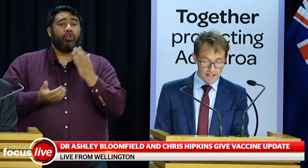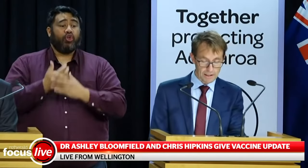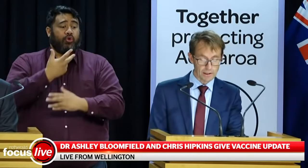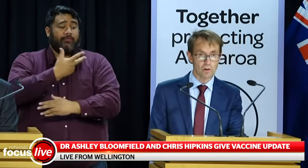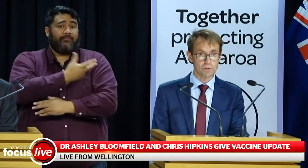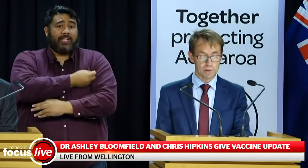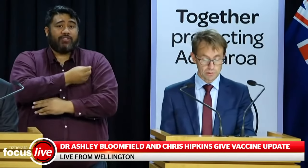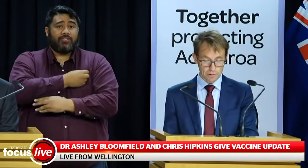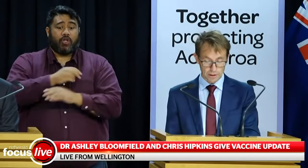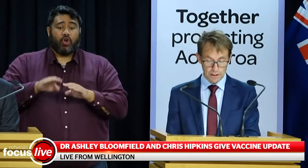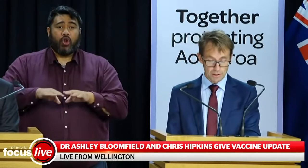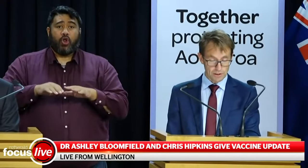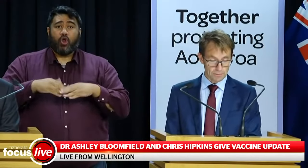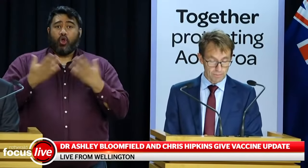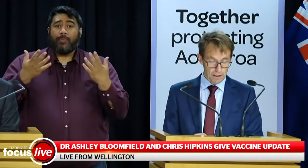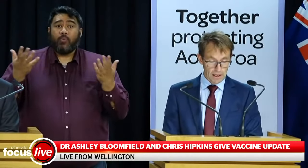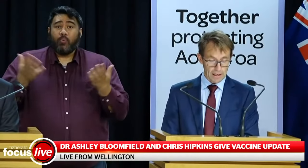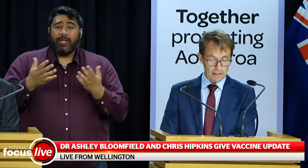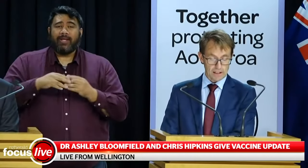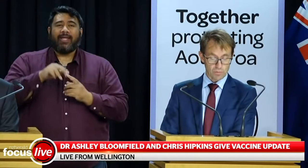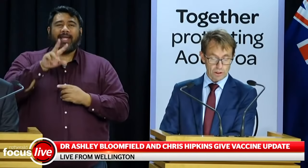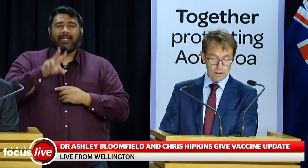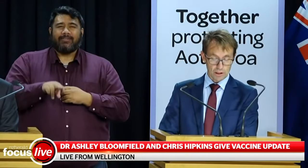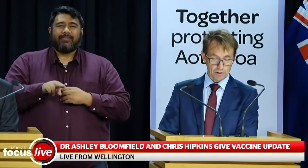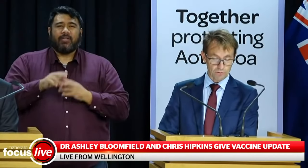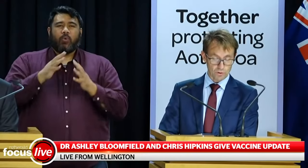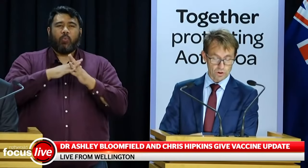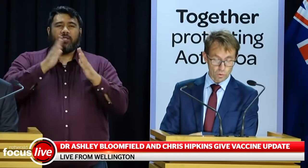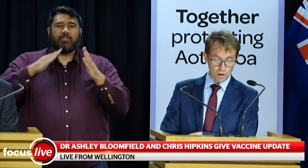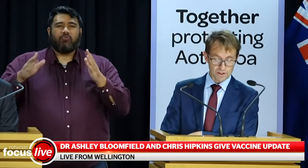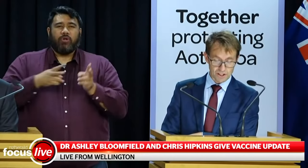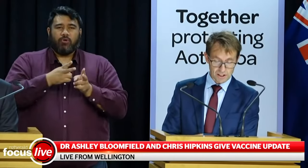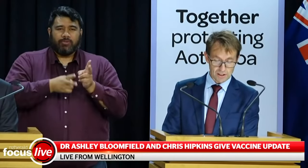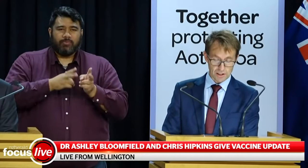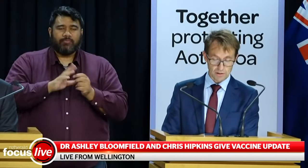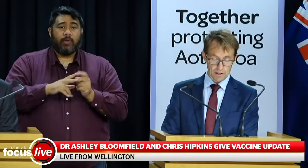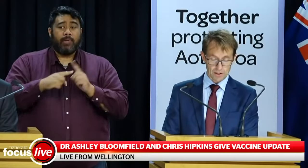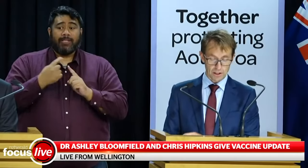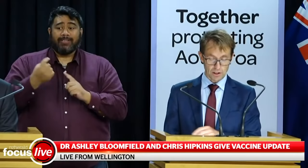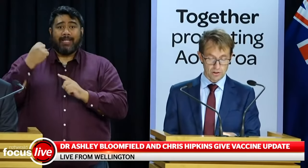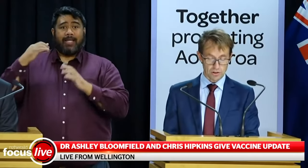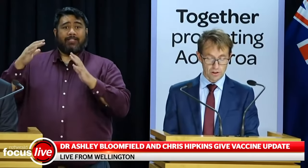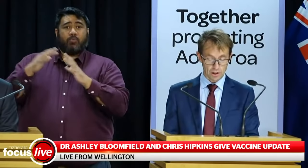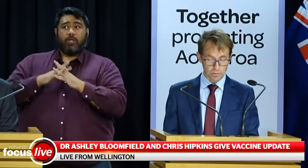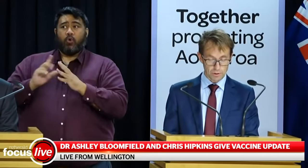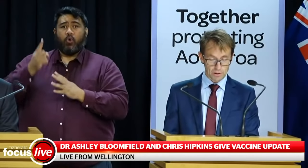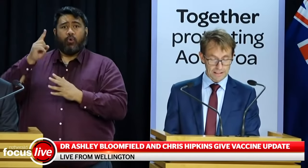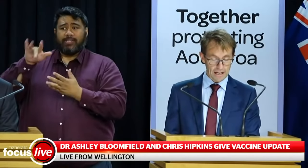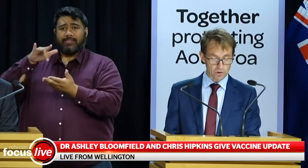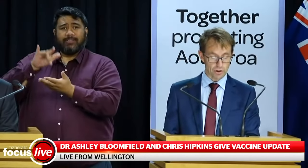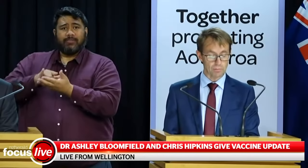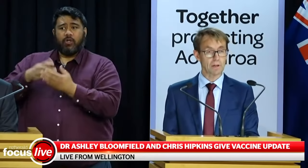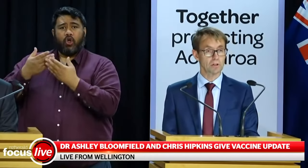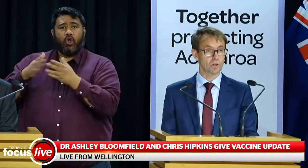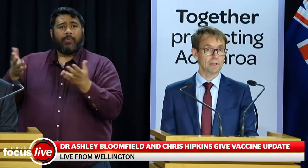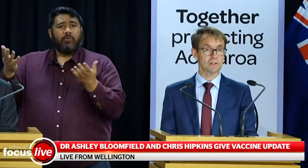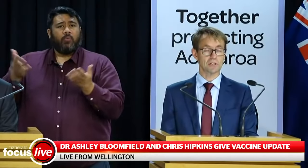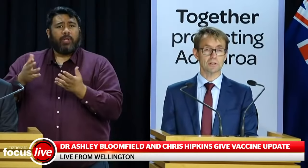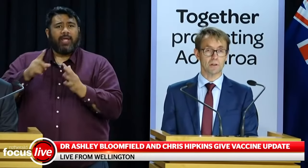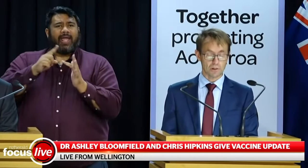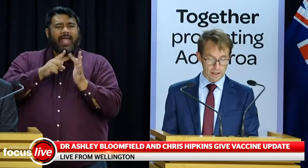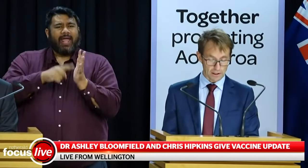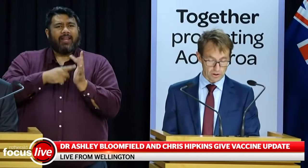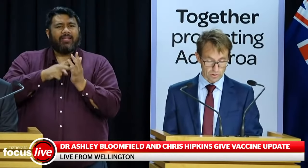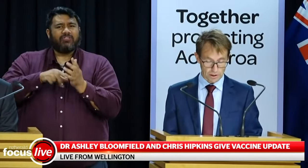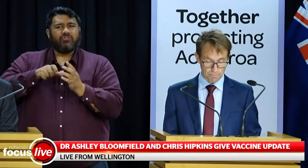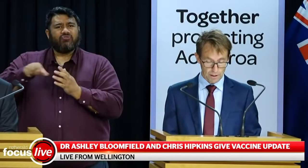at Waitakere Hospital in Henderson, and last week the first Auckland City Centre vaccination site opened in the Atrium Shopping